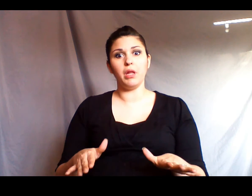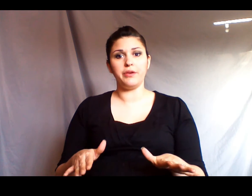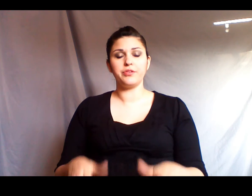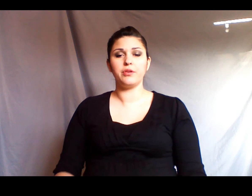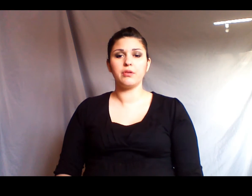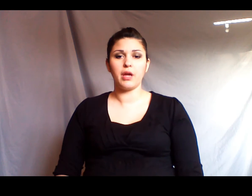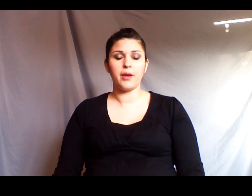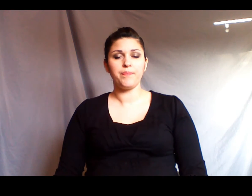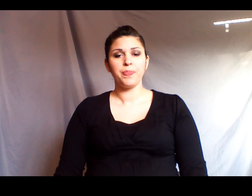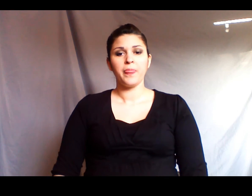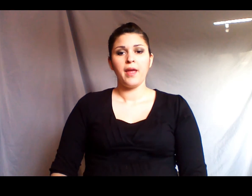blunt. Okay.